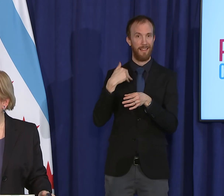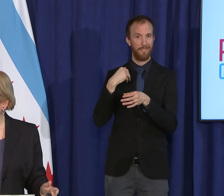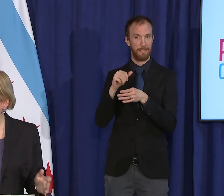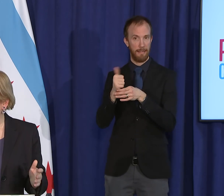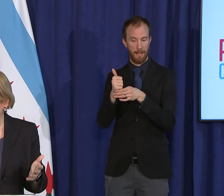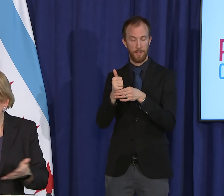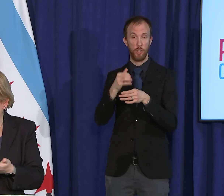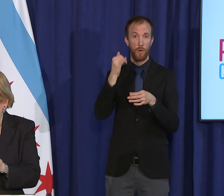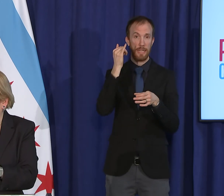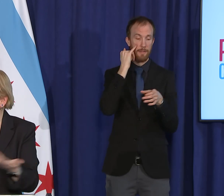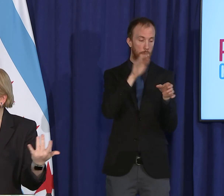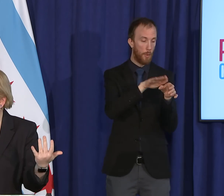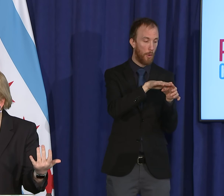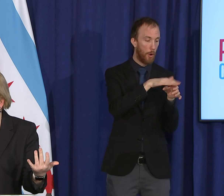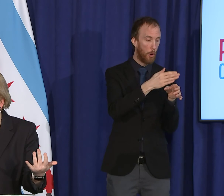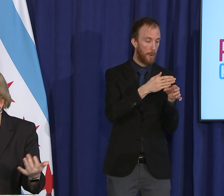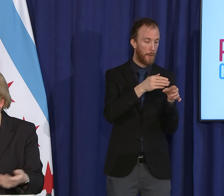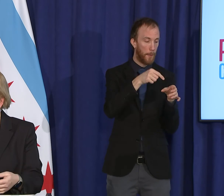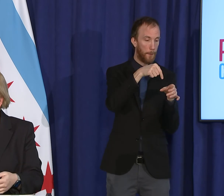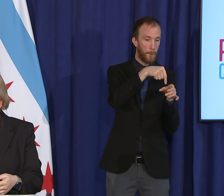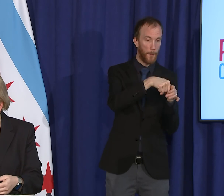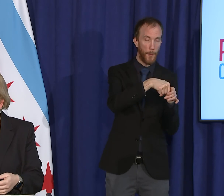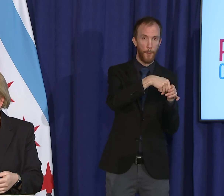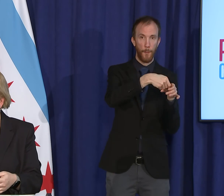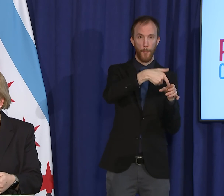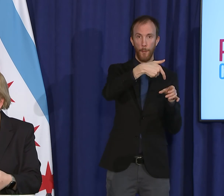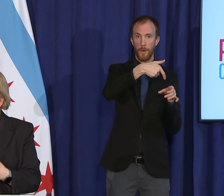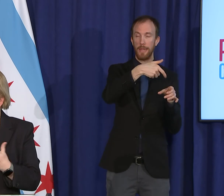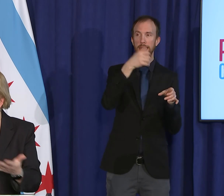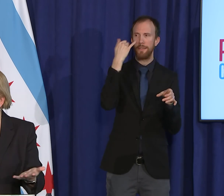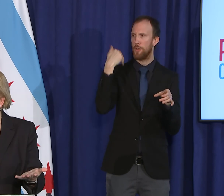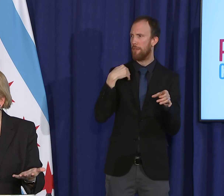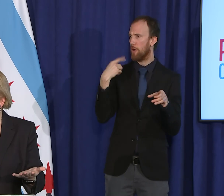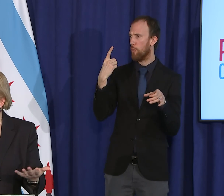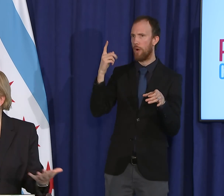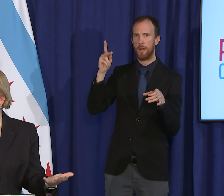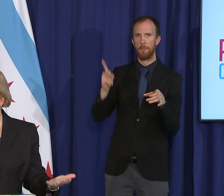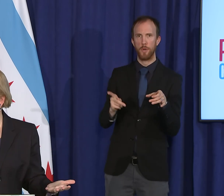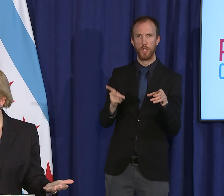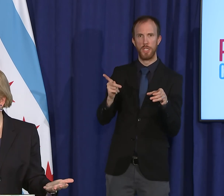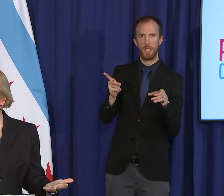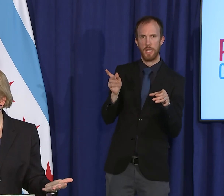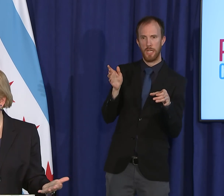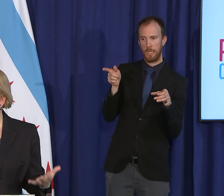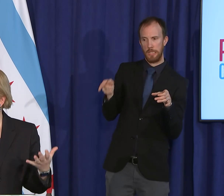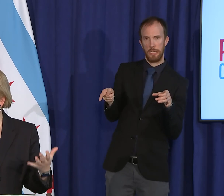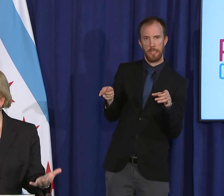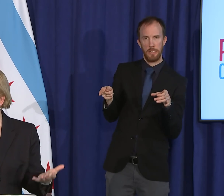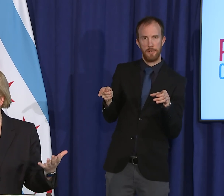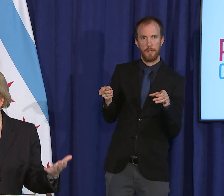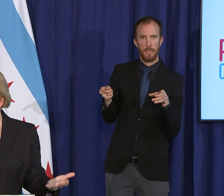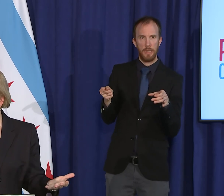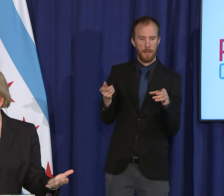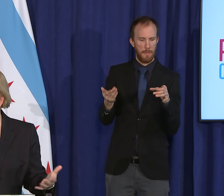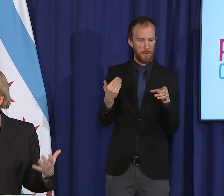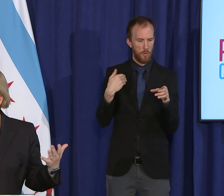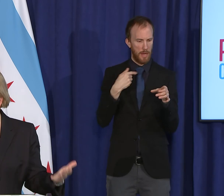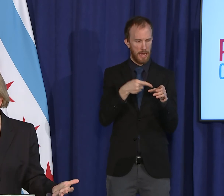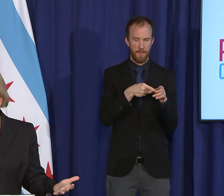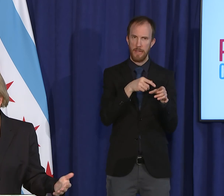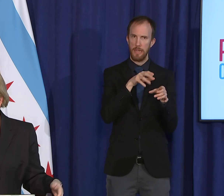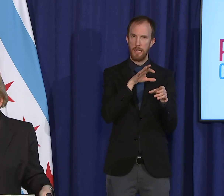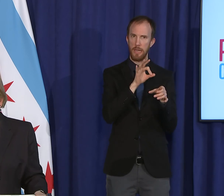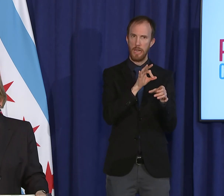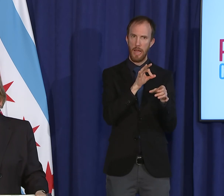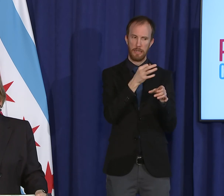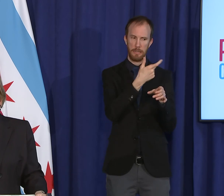have a maximum, say you had one person left in line and you punctured that, you might have 9 doses of vaccine that you then need to make sure are